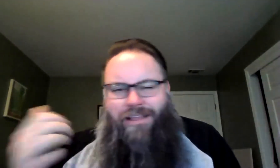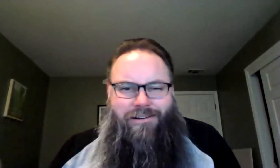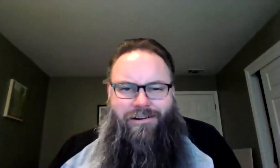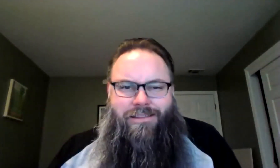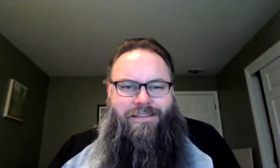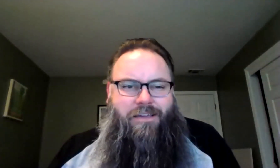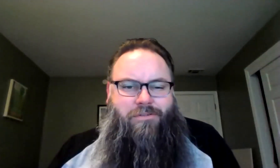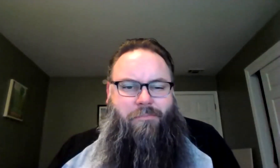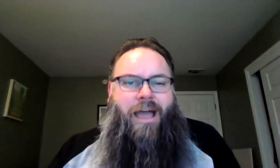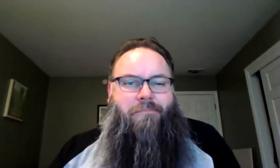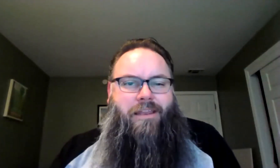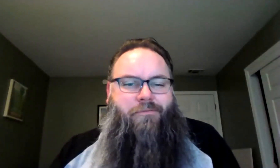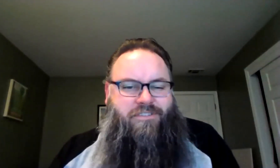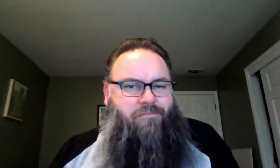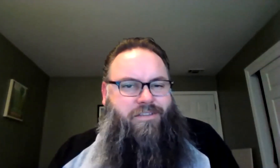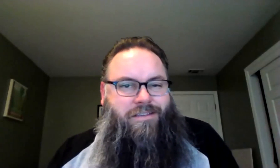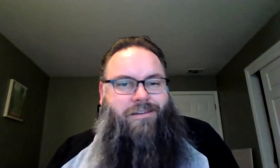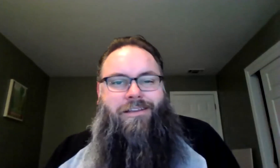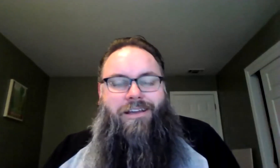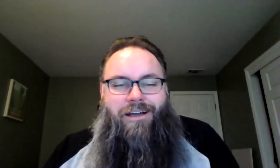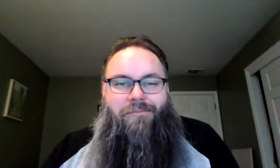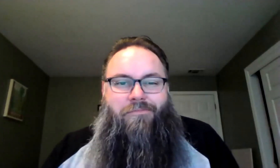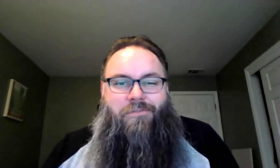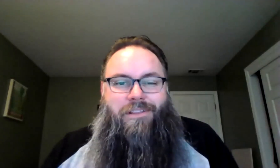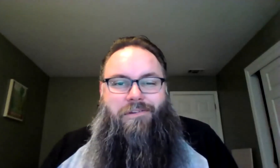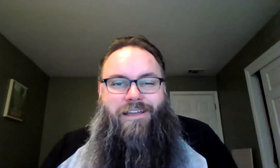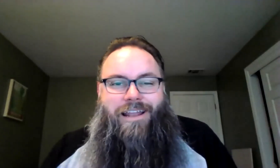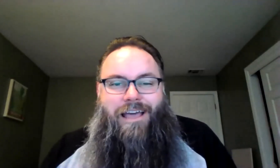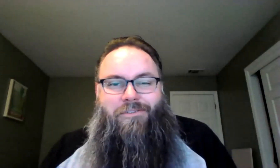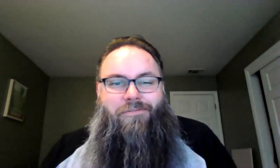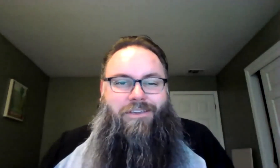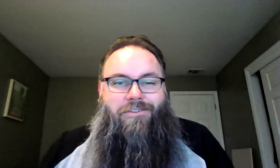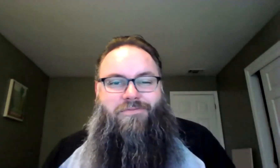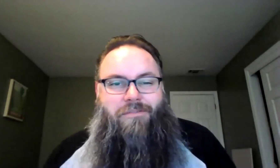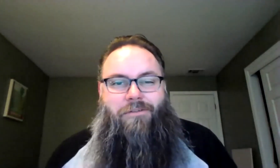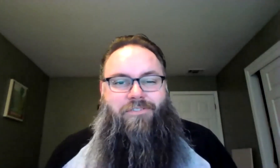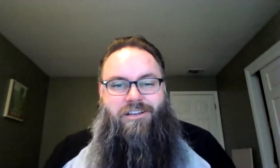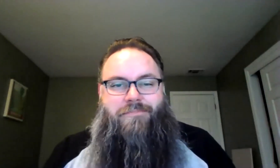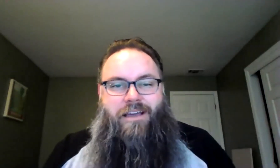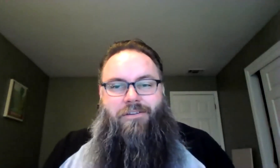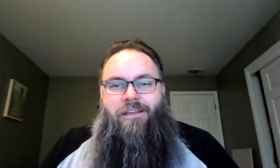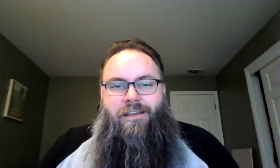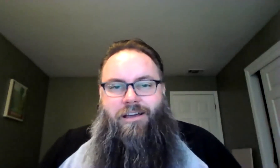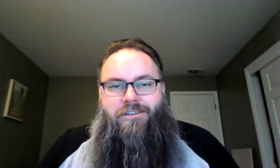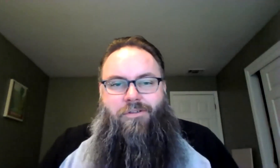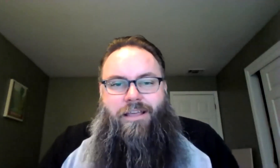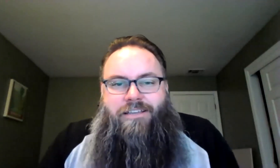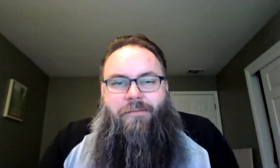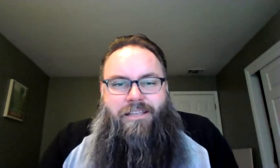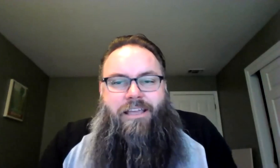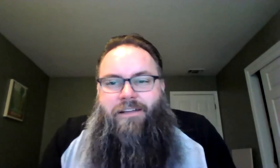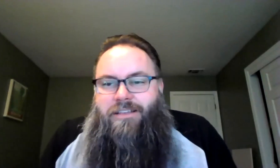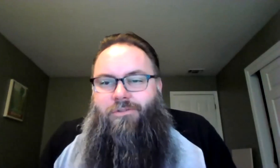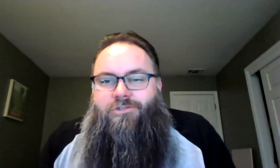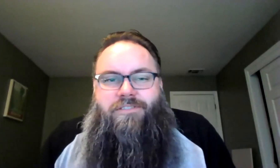seems to come out like on the day we do the PAC meeting for some reason frequently. We've had that happen over the years where the May revision comes out during that